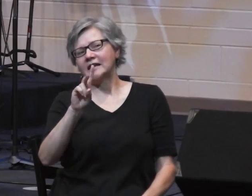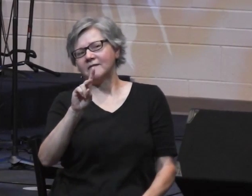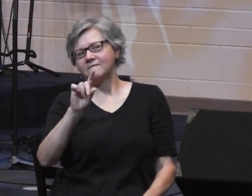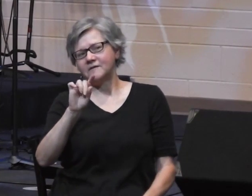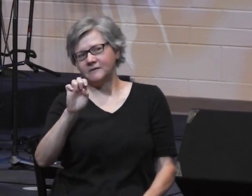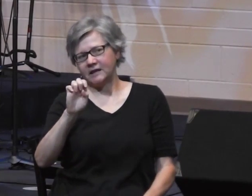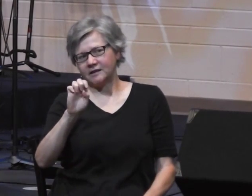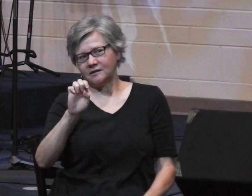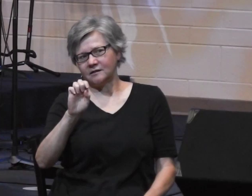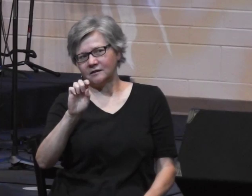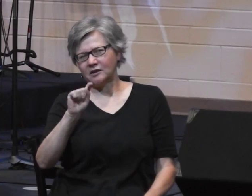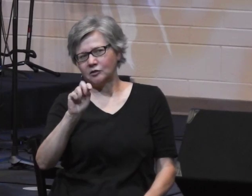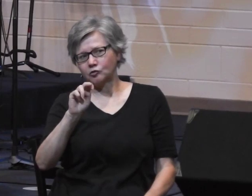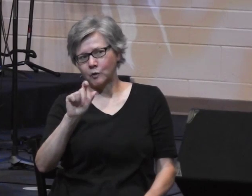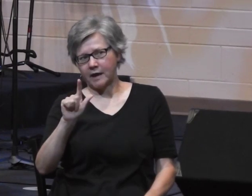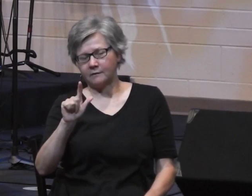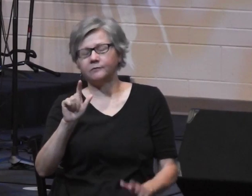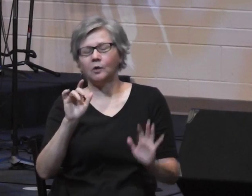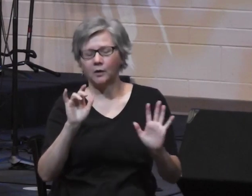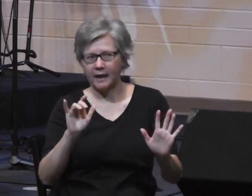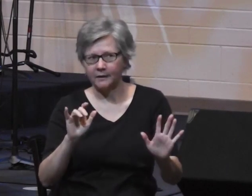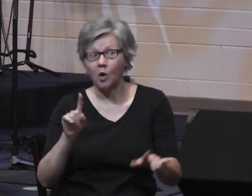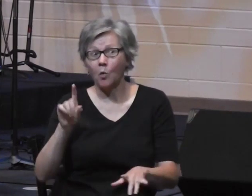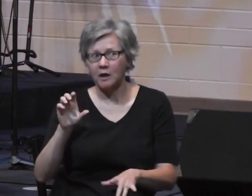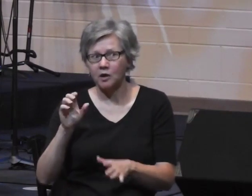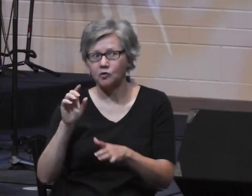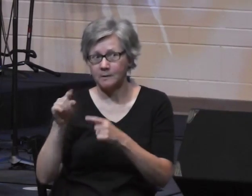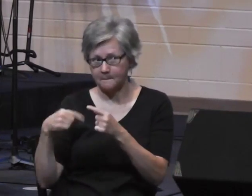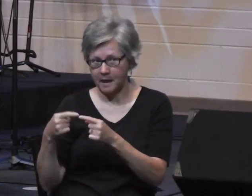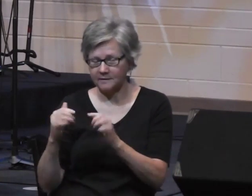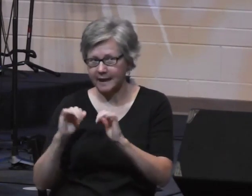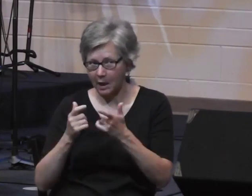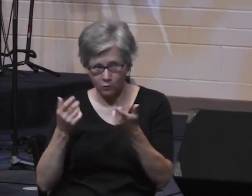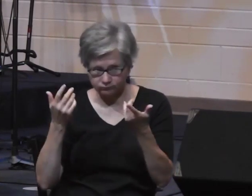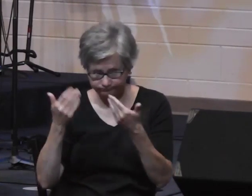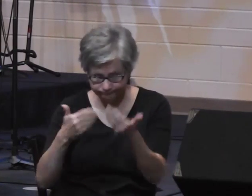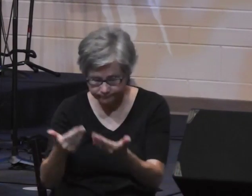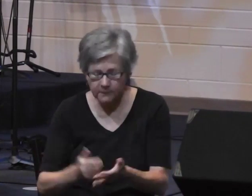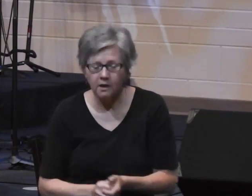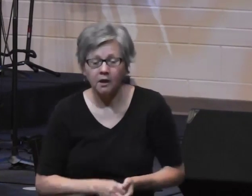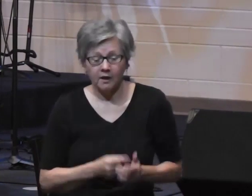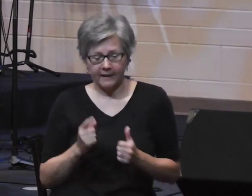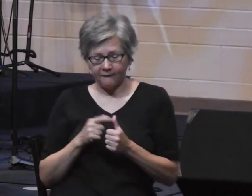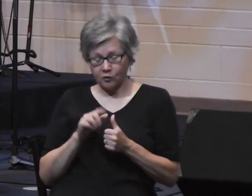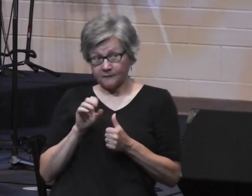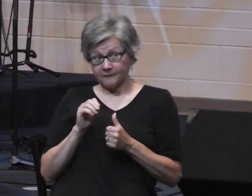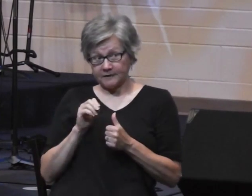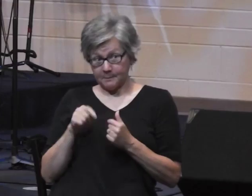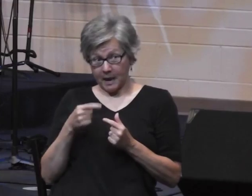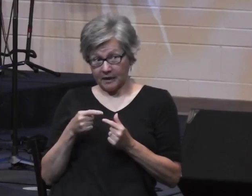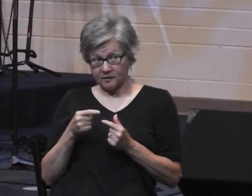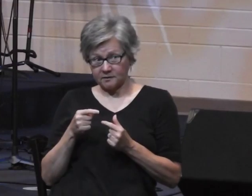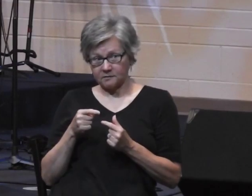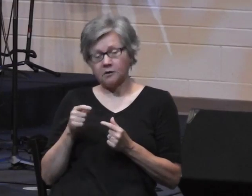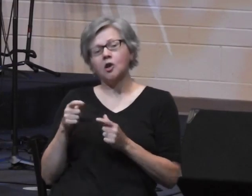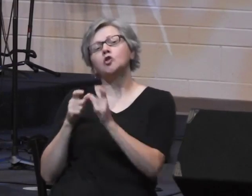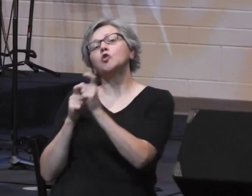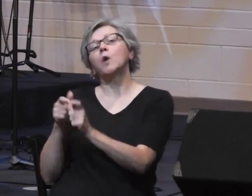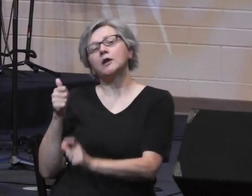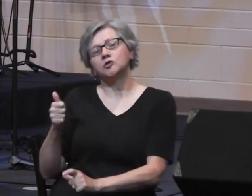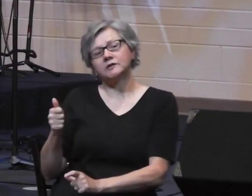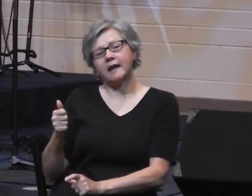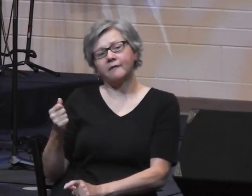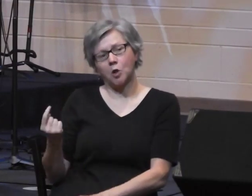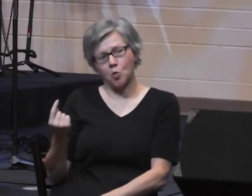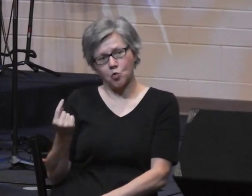ago. And here's how a 100-mile race works. The first 50 miles, you're on your own. You have to run on your own.